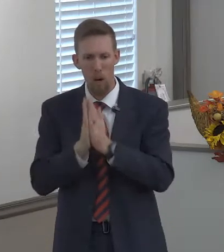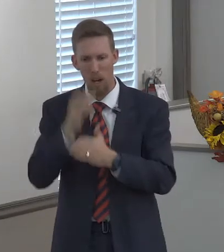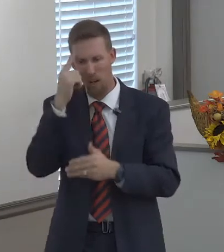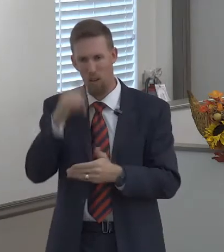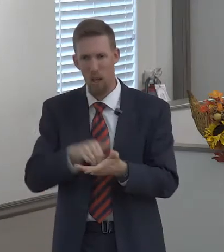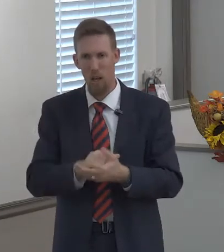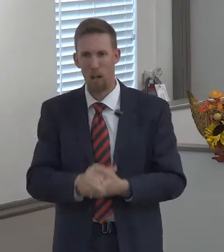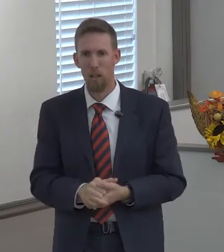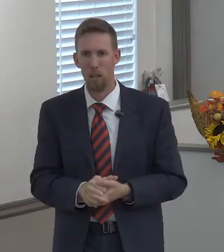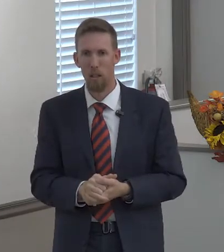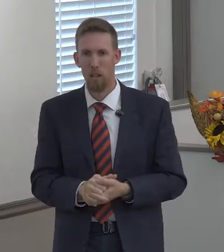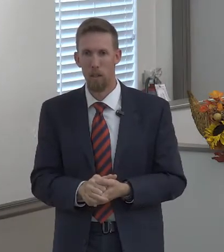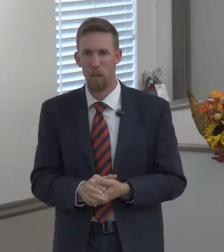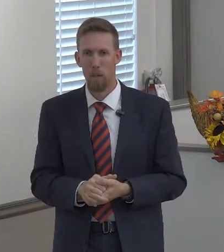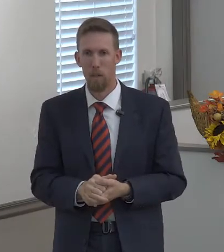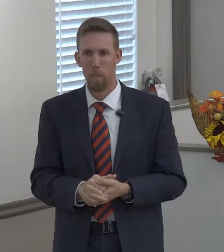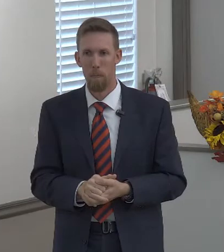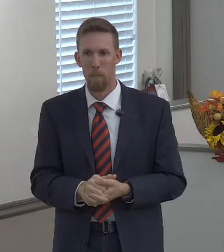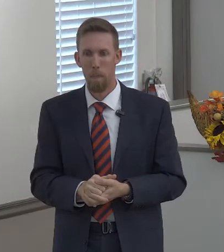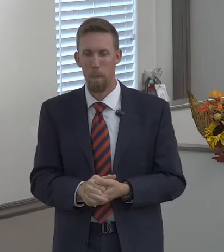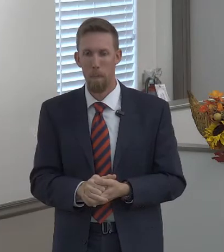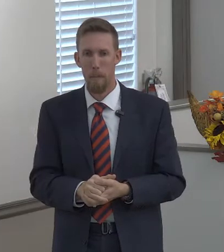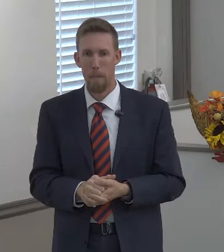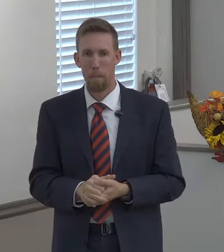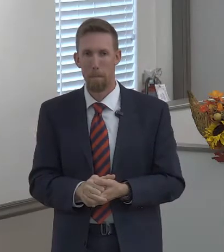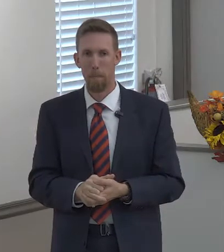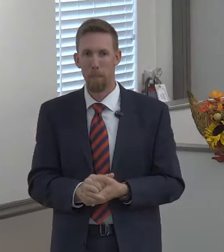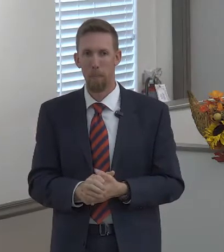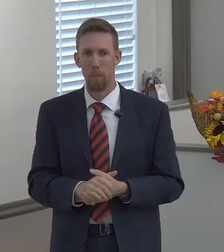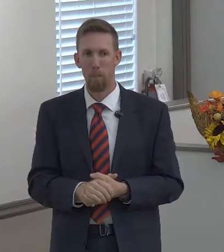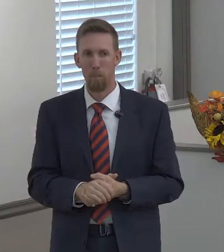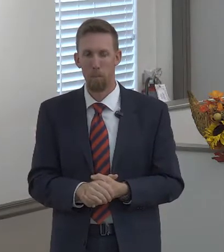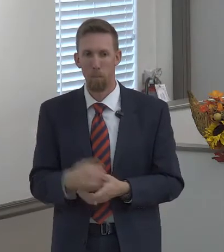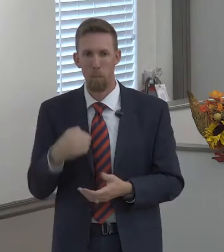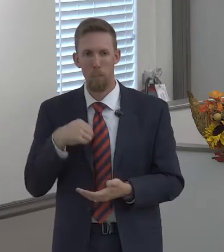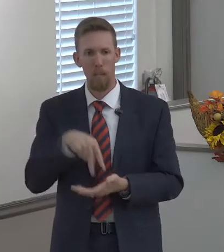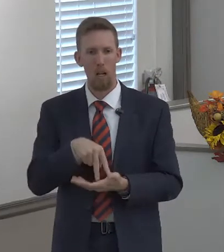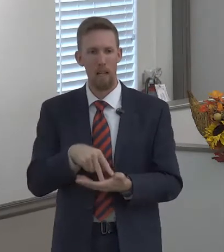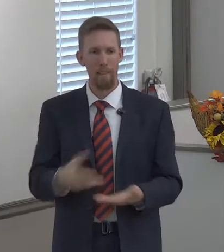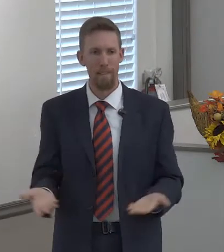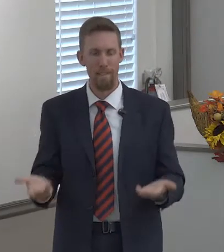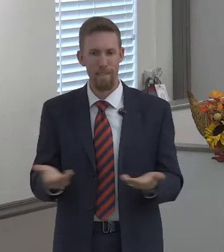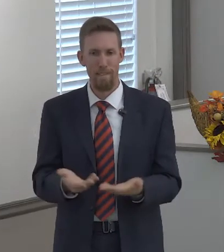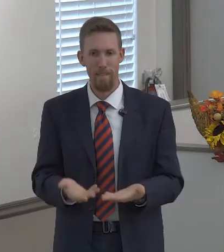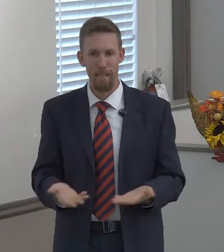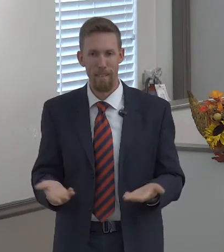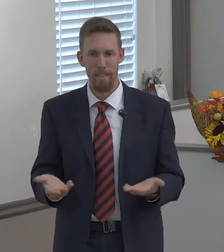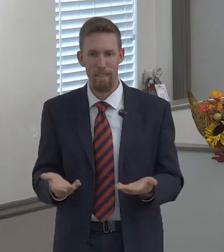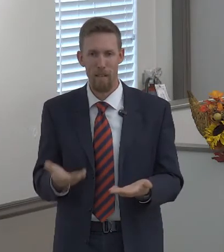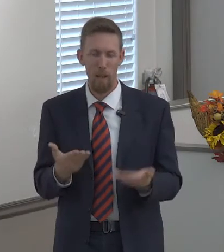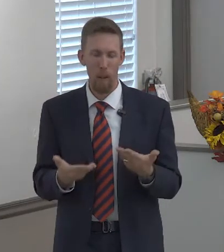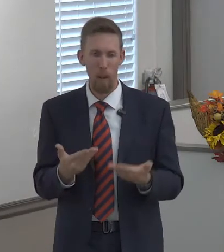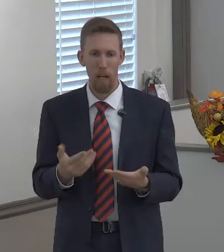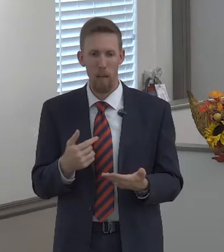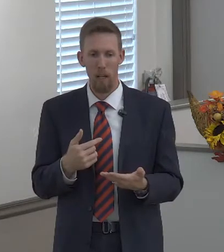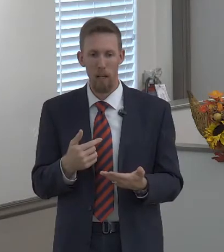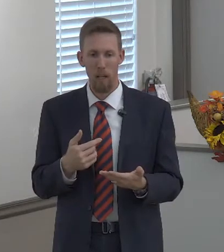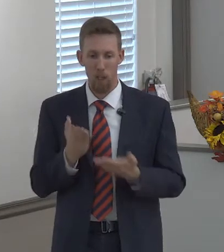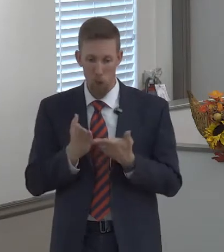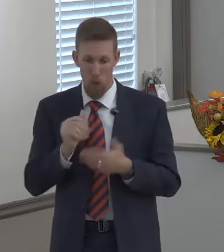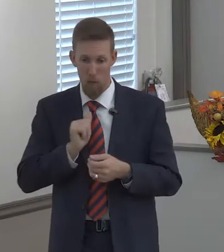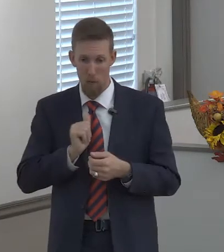on the church. And then they say, well, the millennial generation is not interested in church. Well, we got